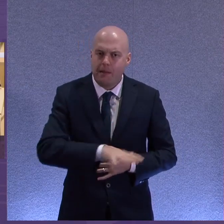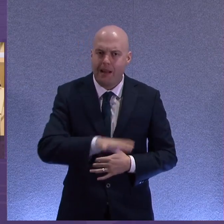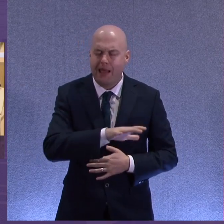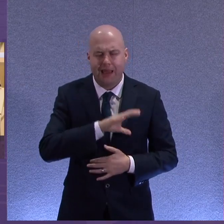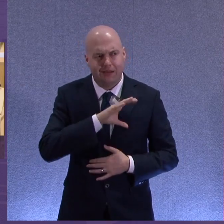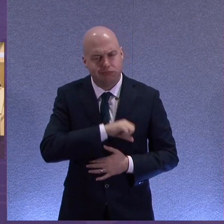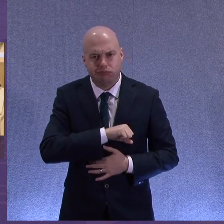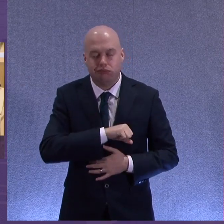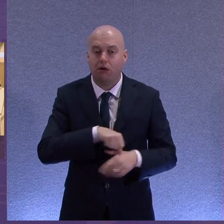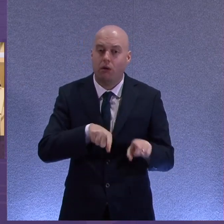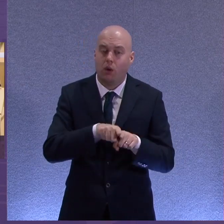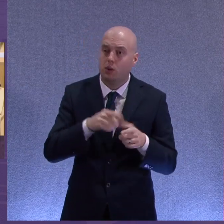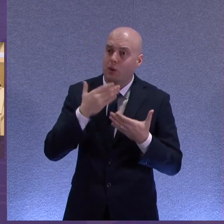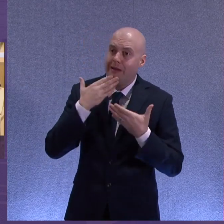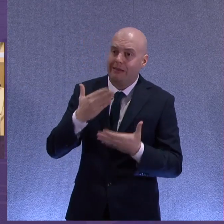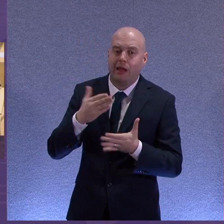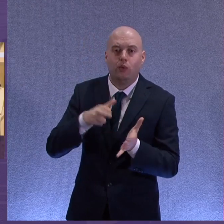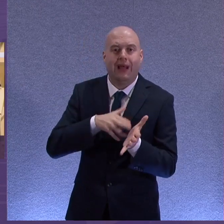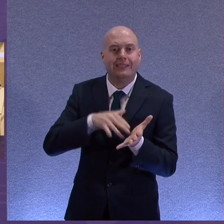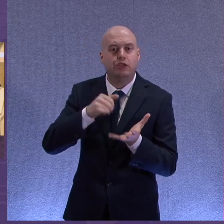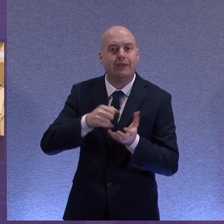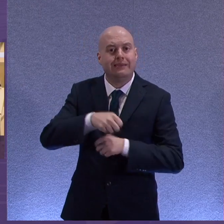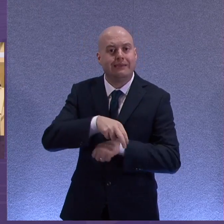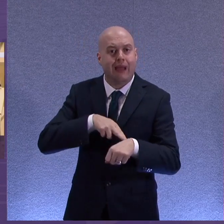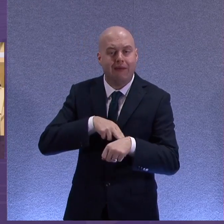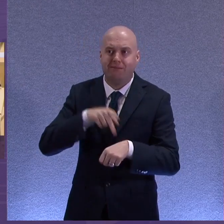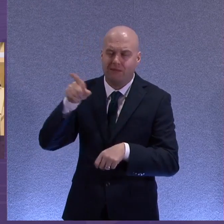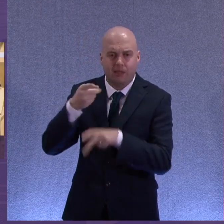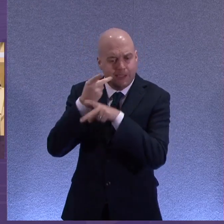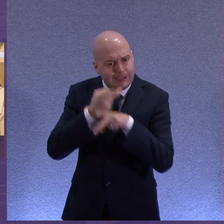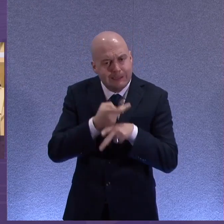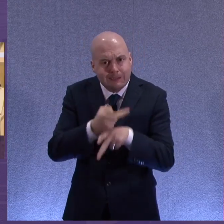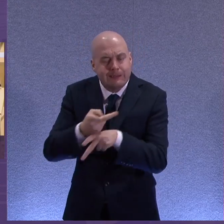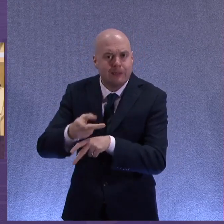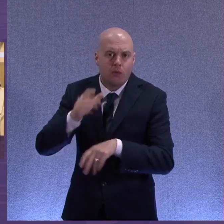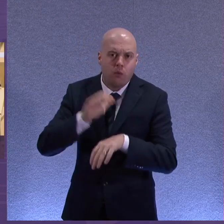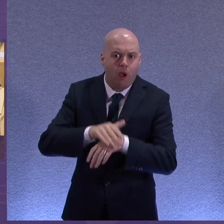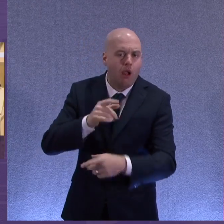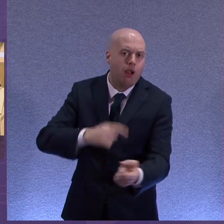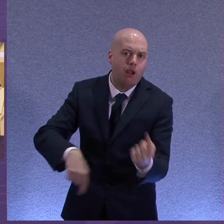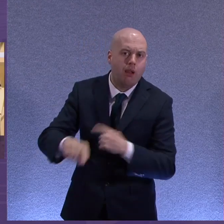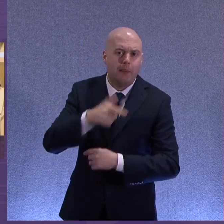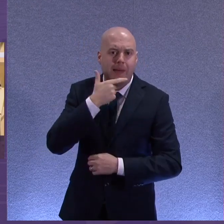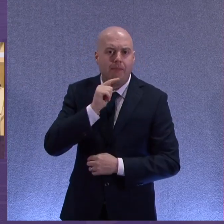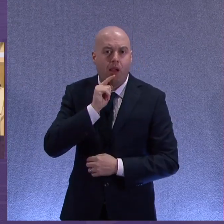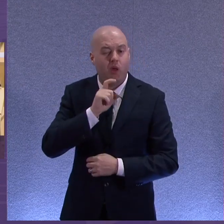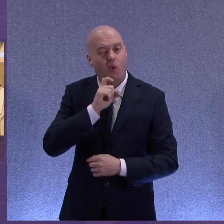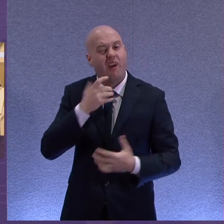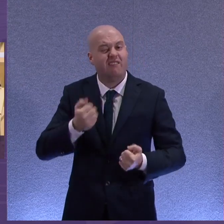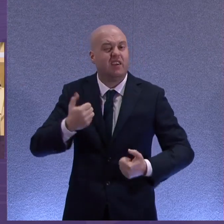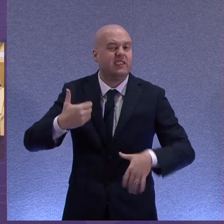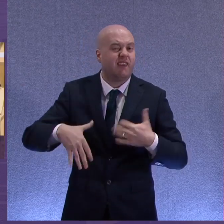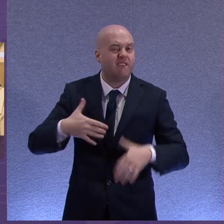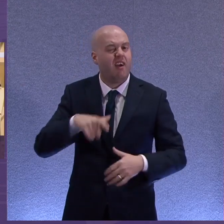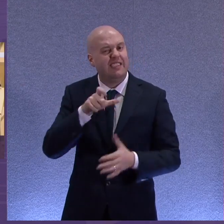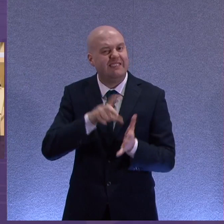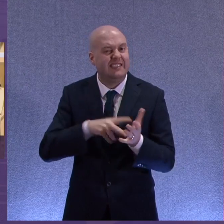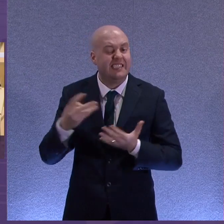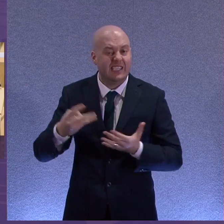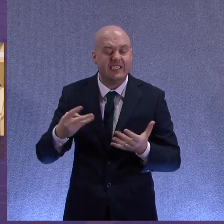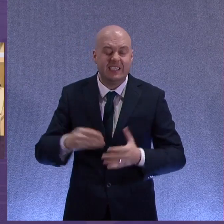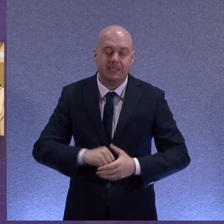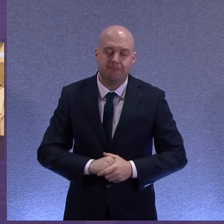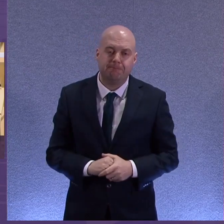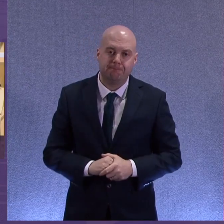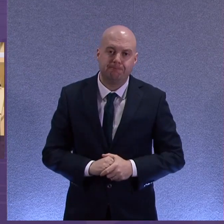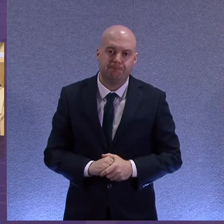people suffering from the virus. Cabinet Secretary for Health will provide more detailed briefing in a few minutes. But I want to begin with an